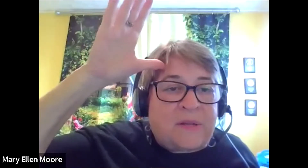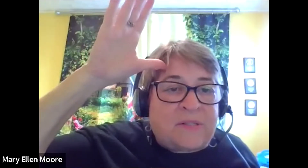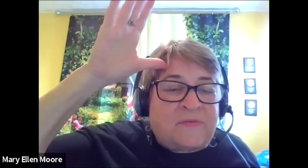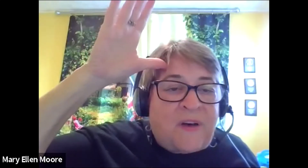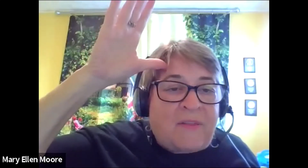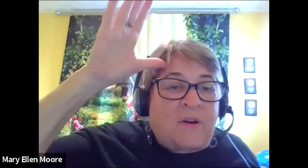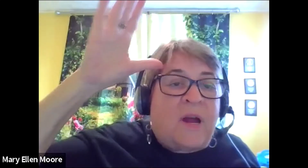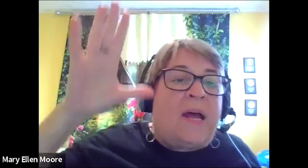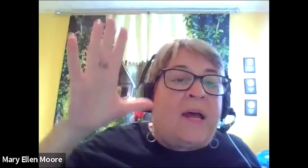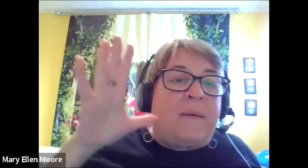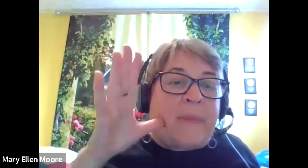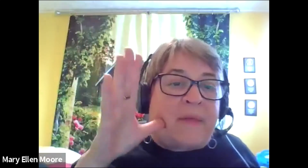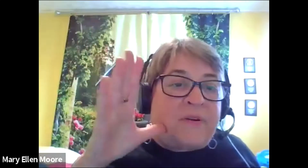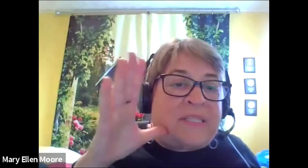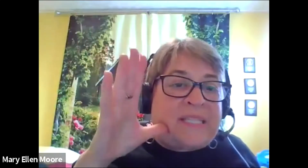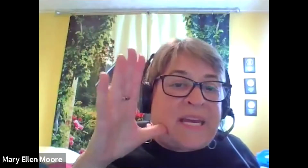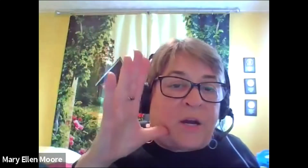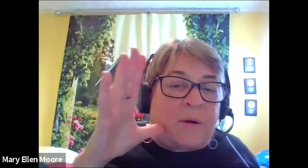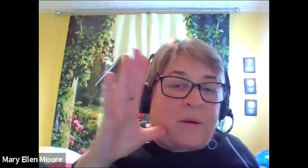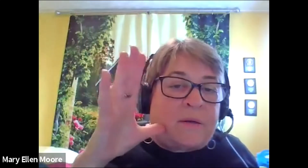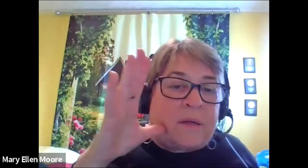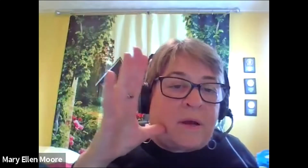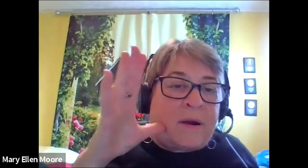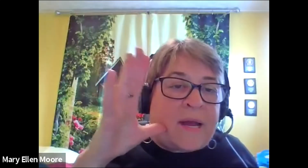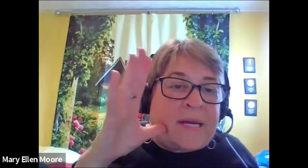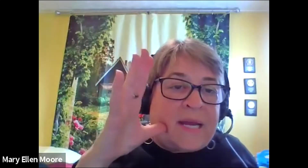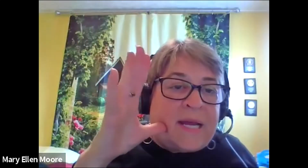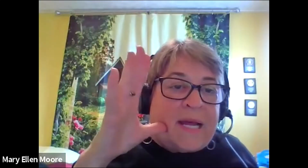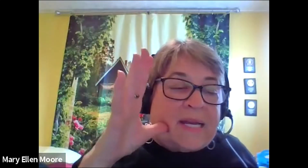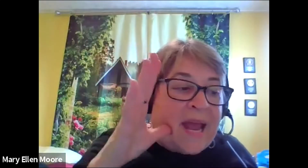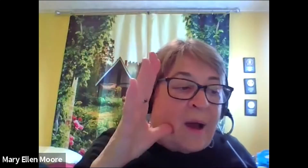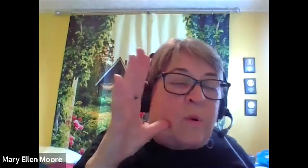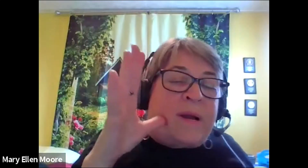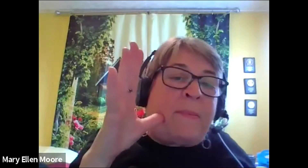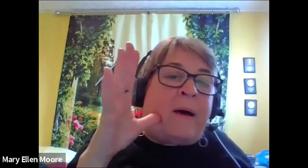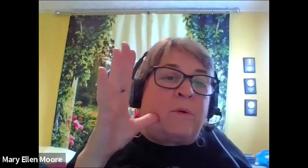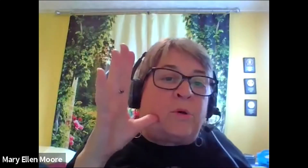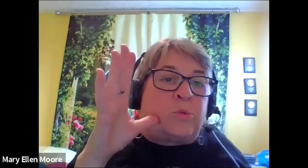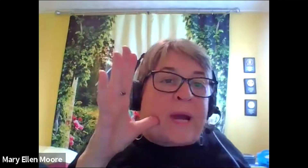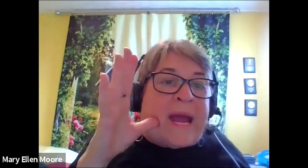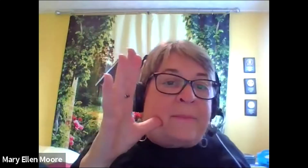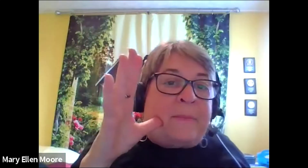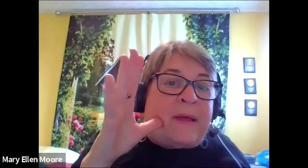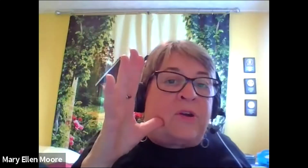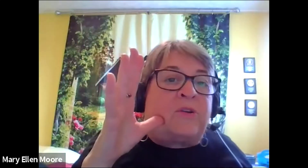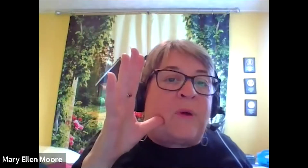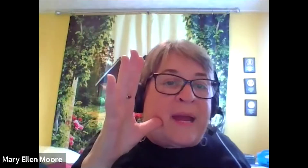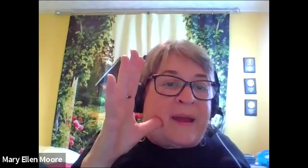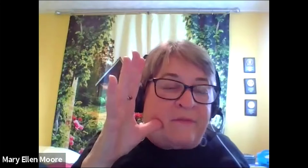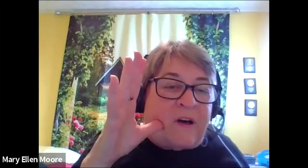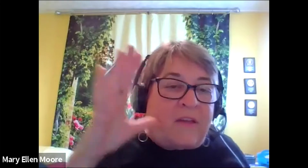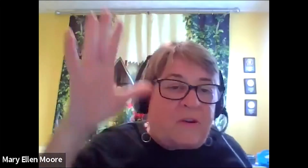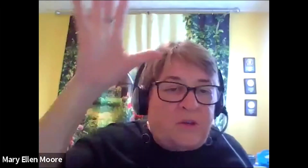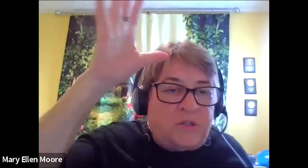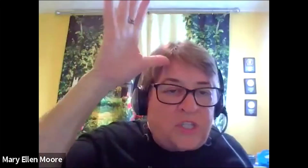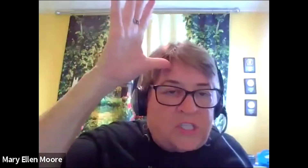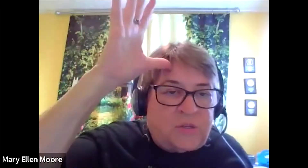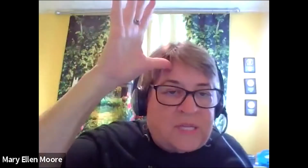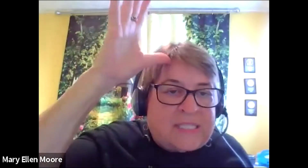here's father. Mother is here. All right. Now, what about grandmother, grandfather? You just do the same